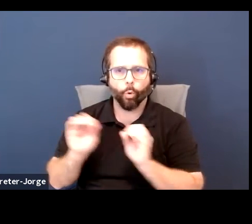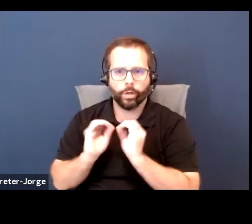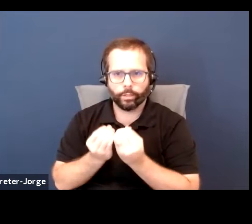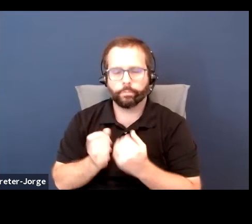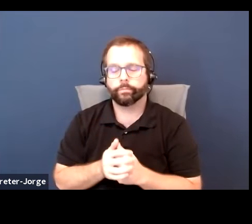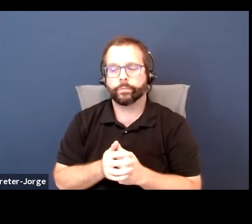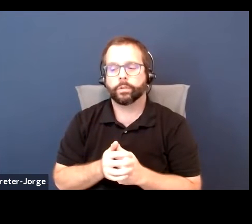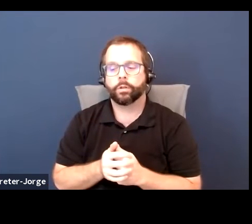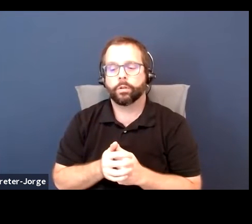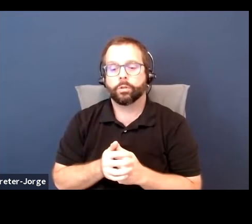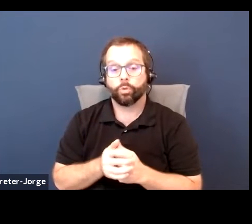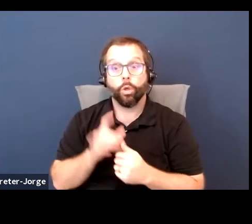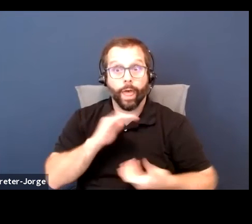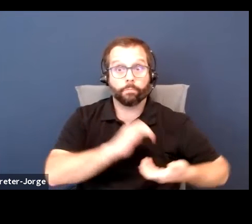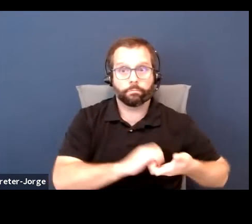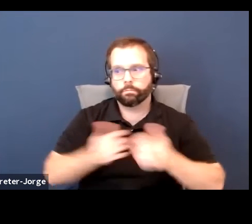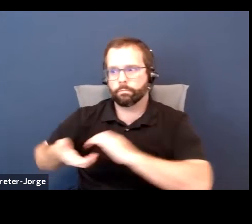has brought,